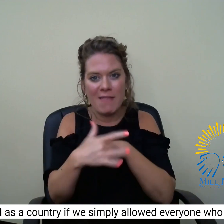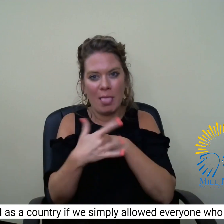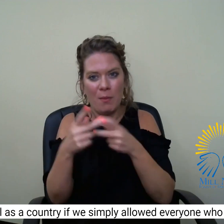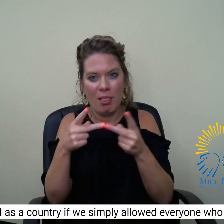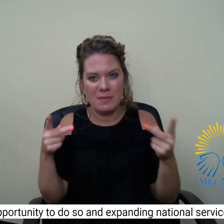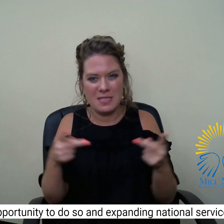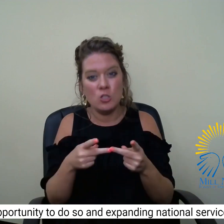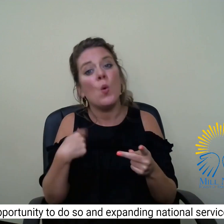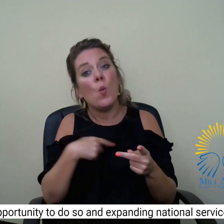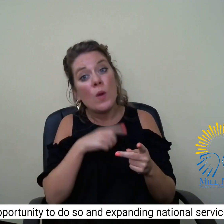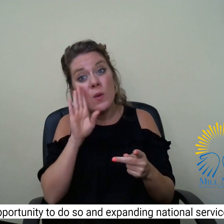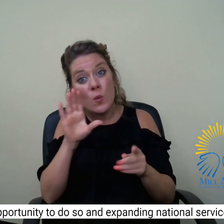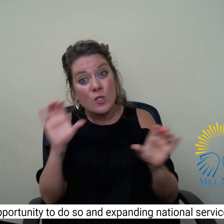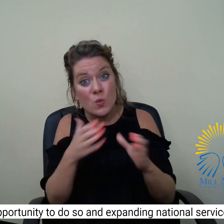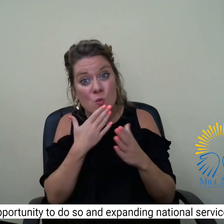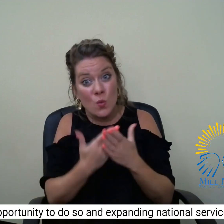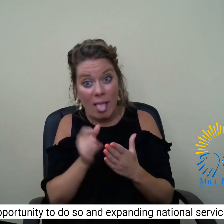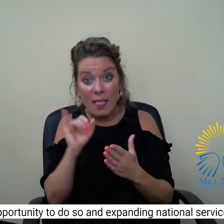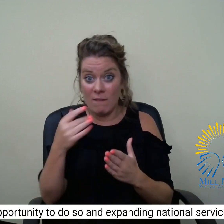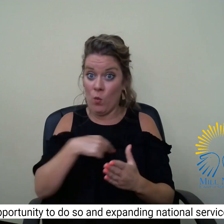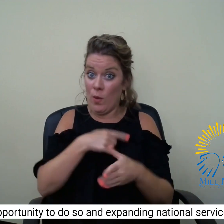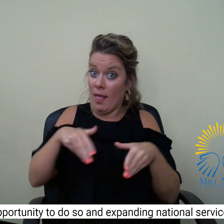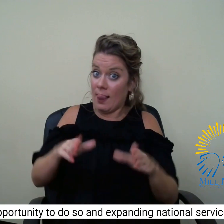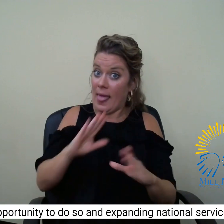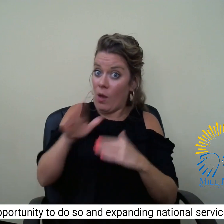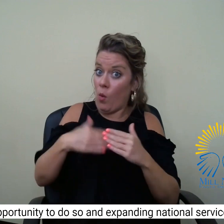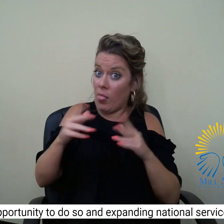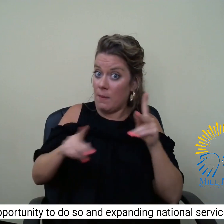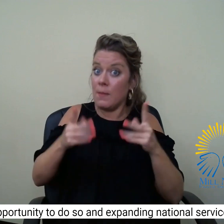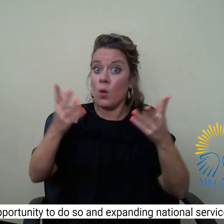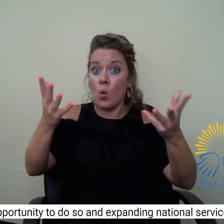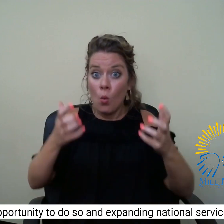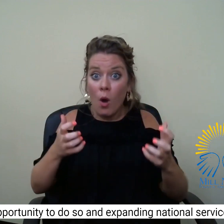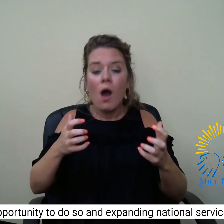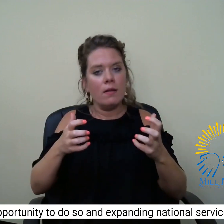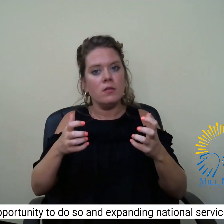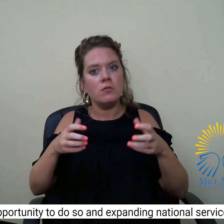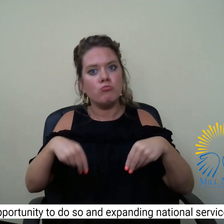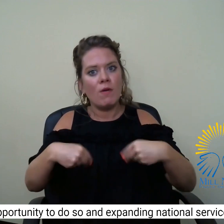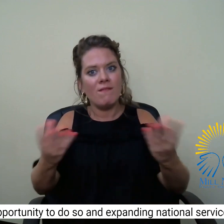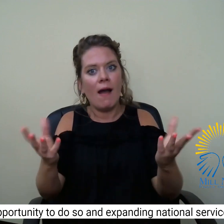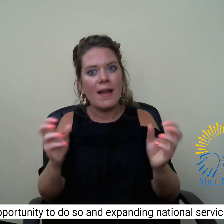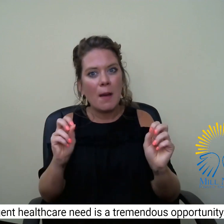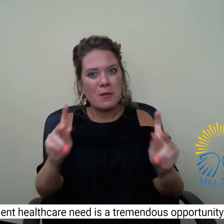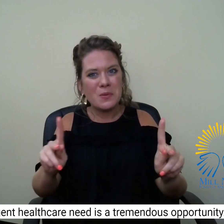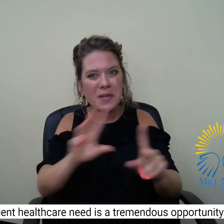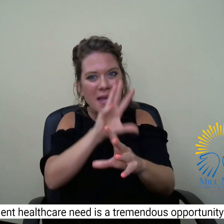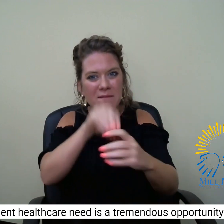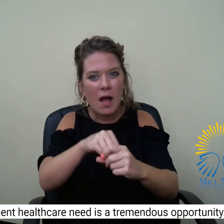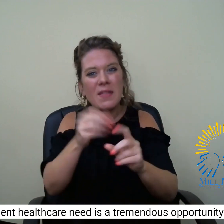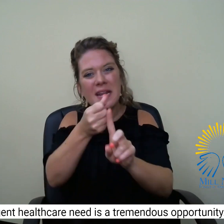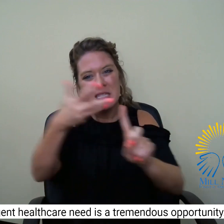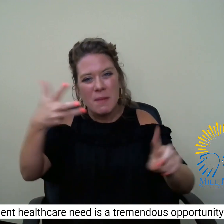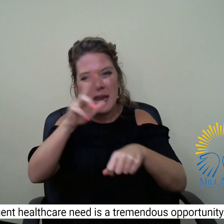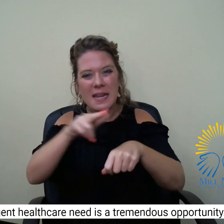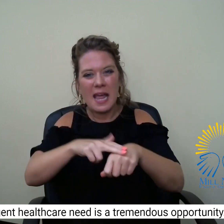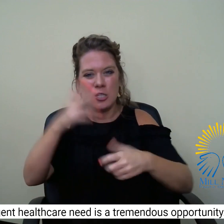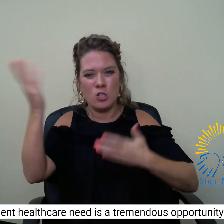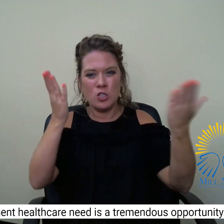everyone who wants to serve the opportunity to do so. And expanding national service to help meet this urgent healthcare